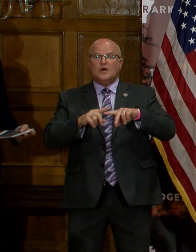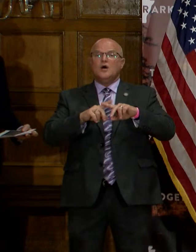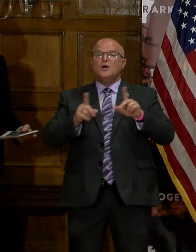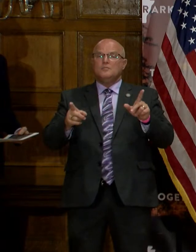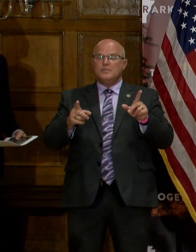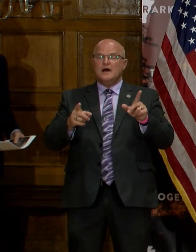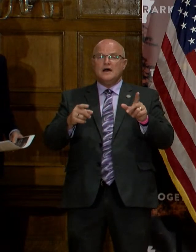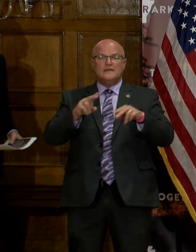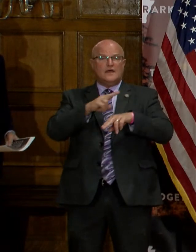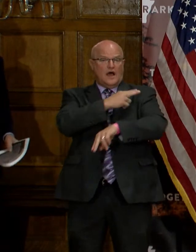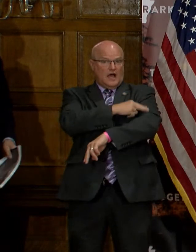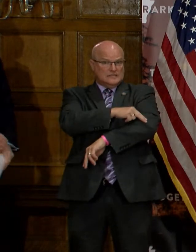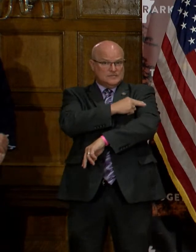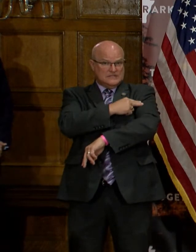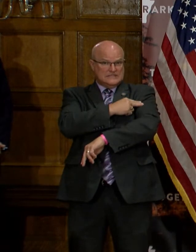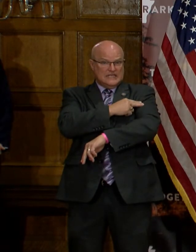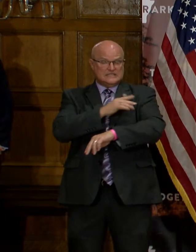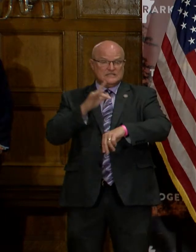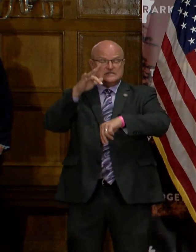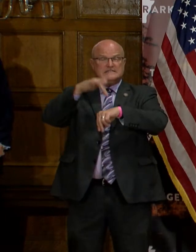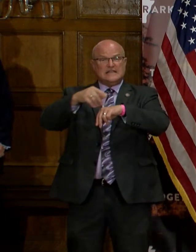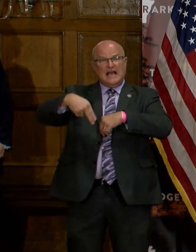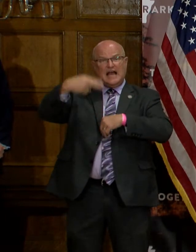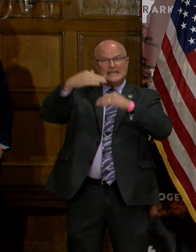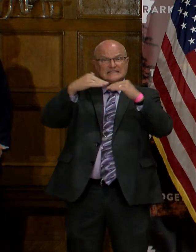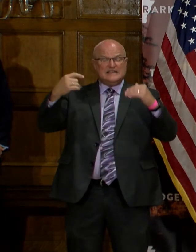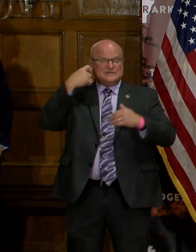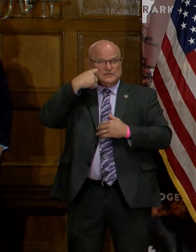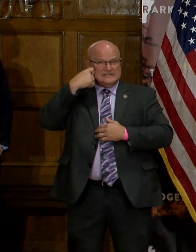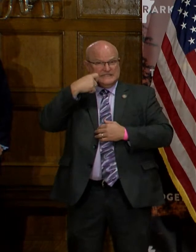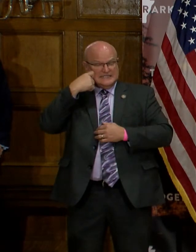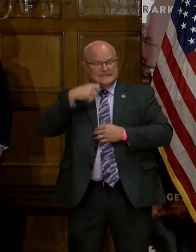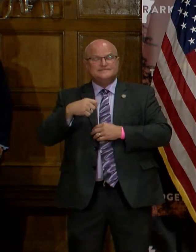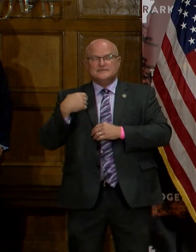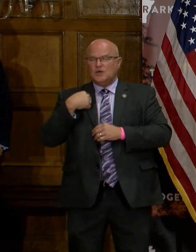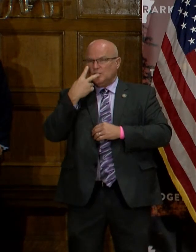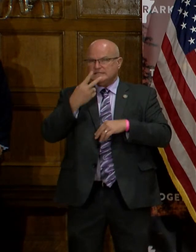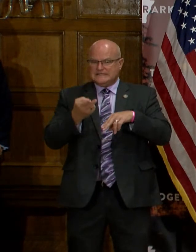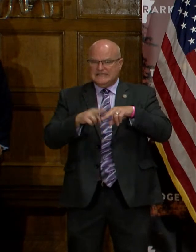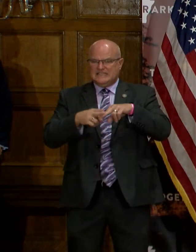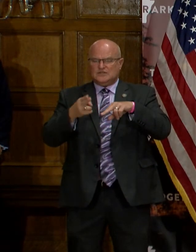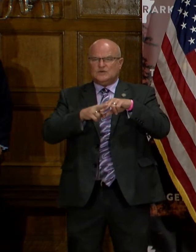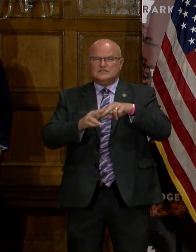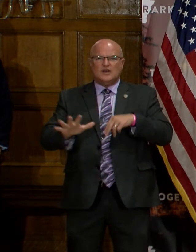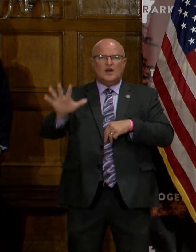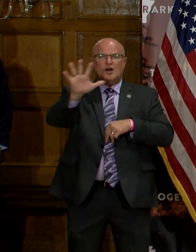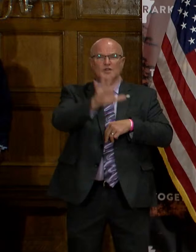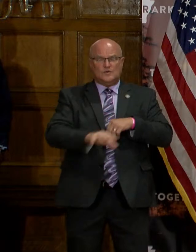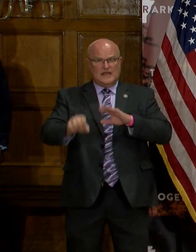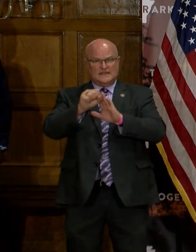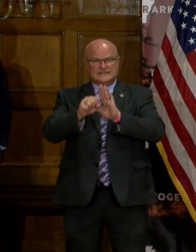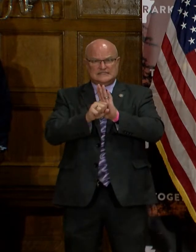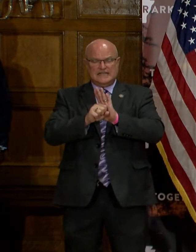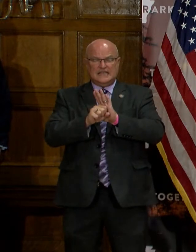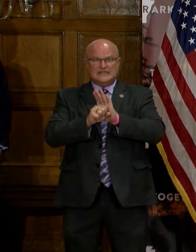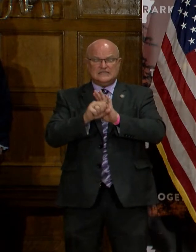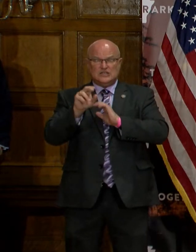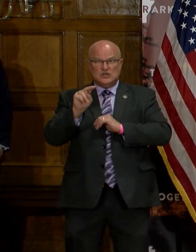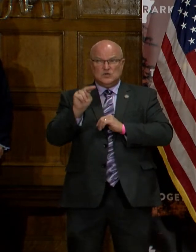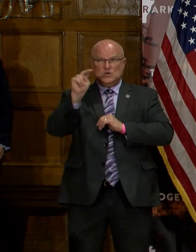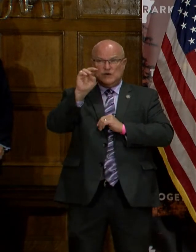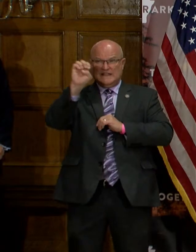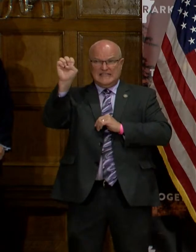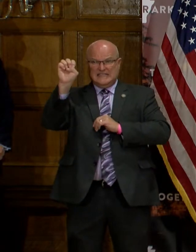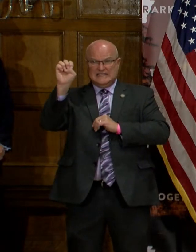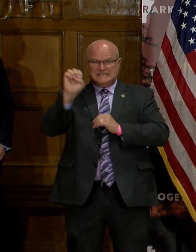noted, hospitalizations reached their highest levels recently. We're seeing increases across the state, in particular Northeast and Central